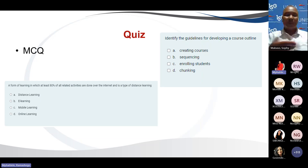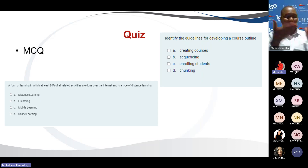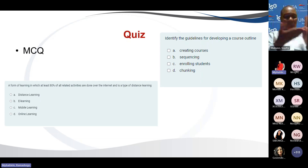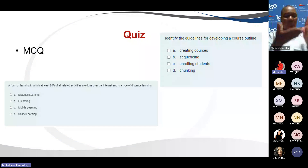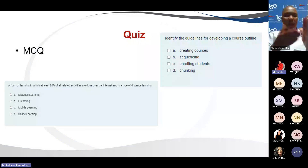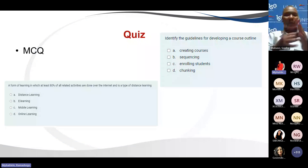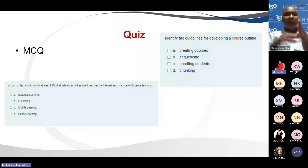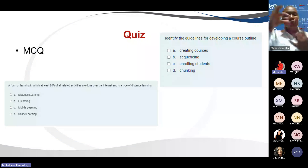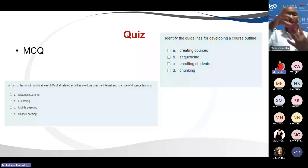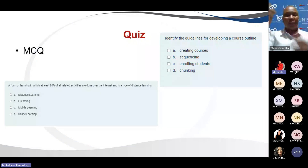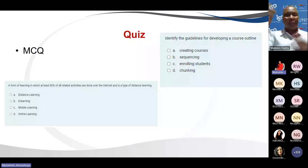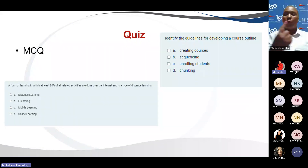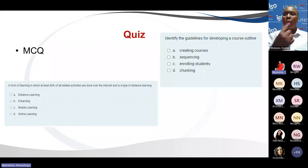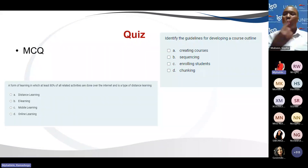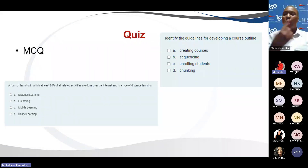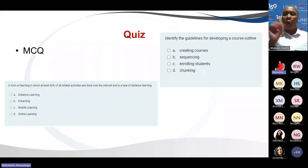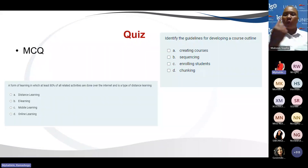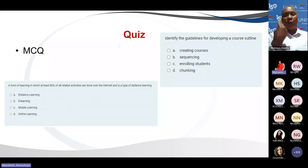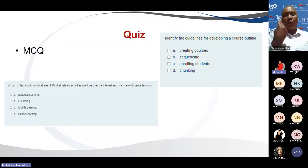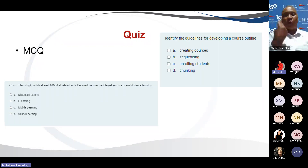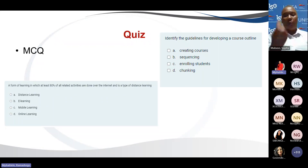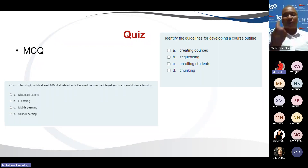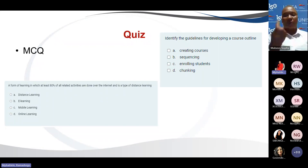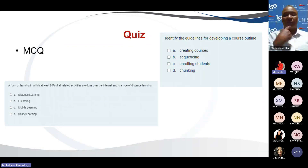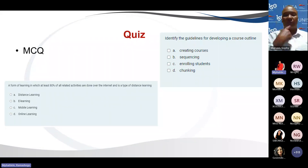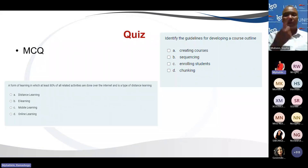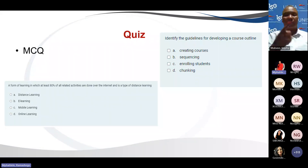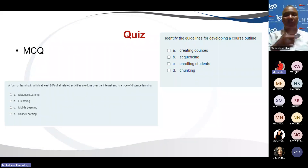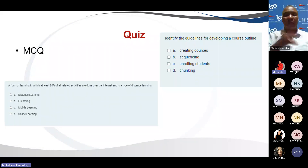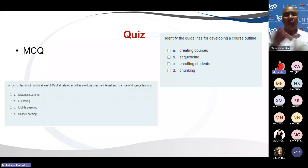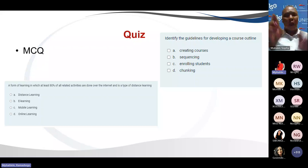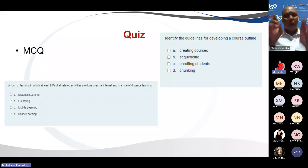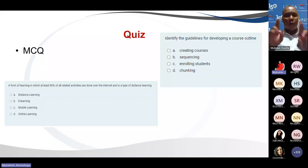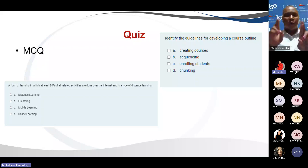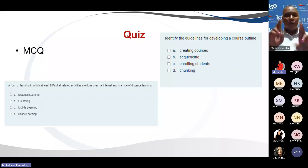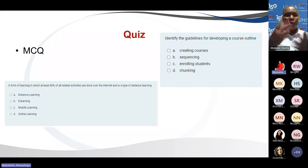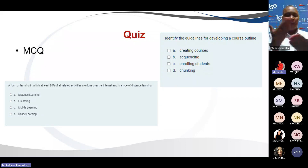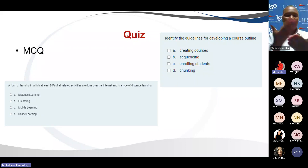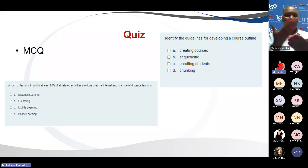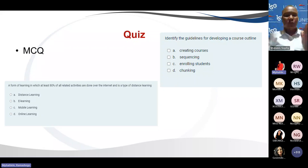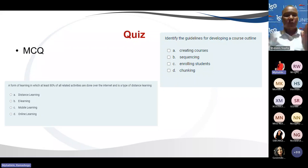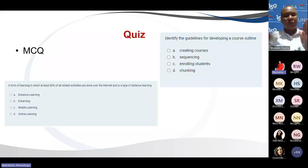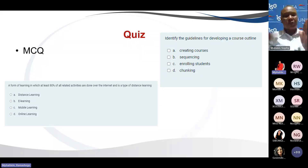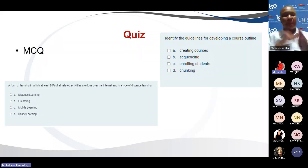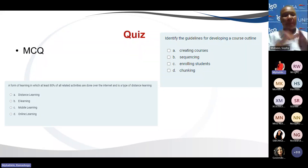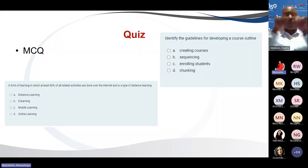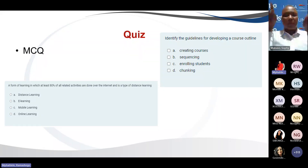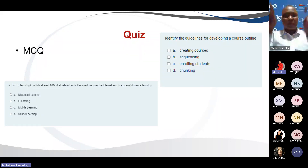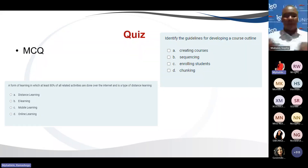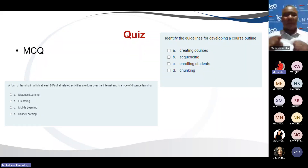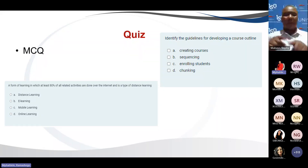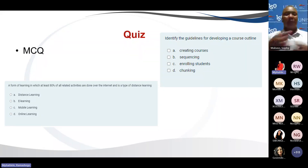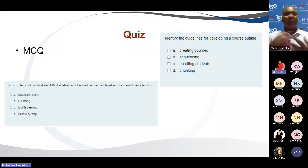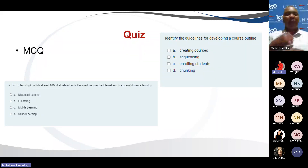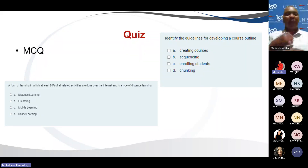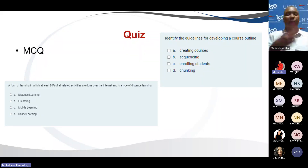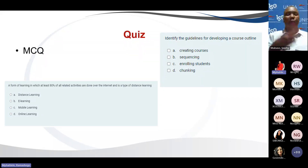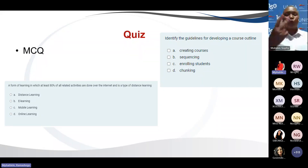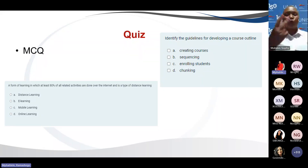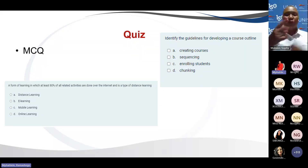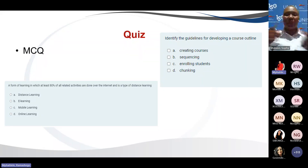to select only one answer. I hope you are able to see my screen. I have 2 types